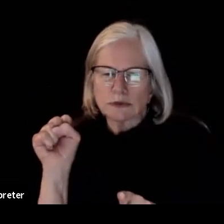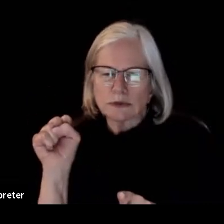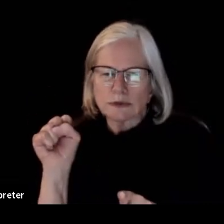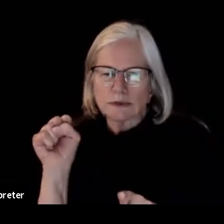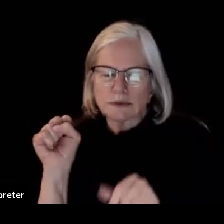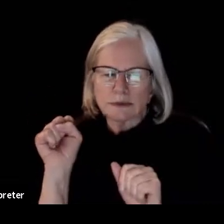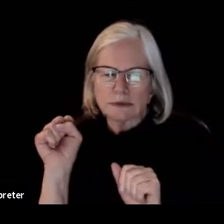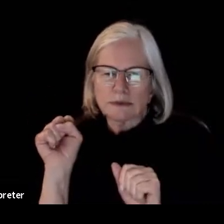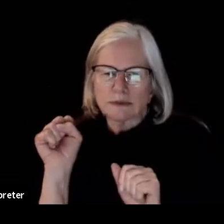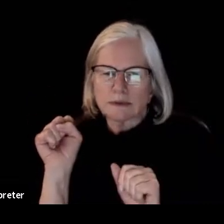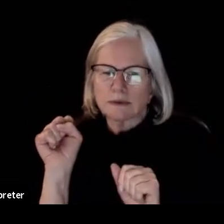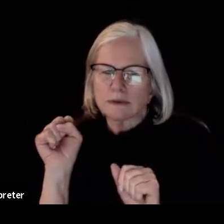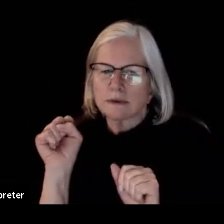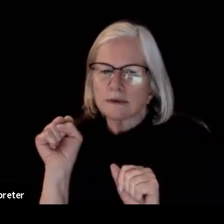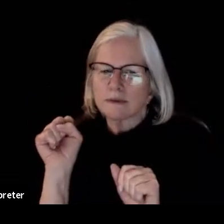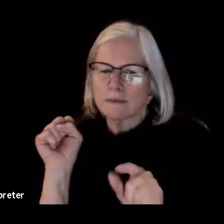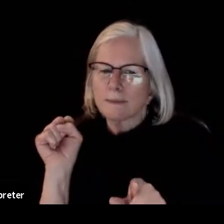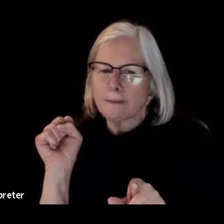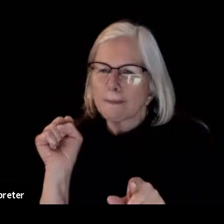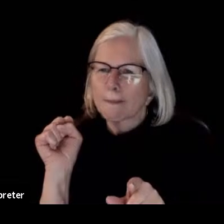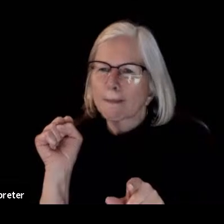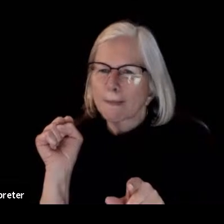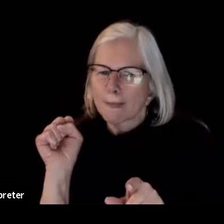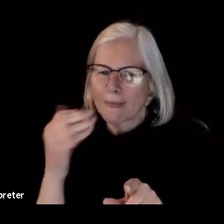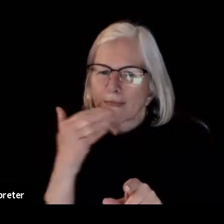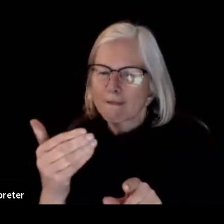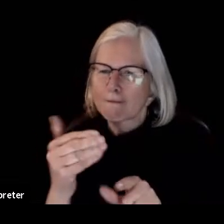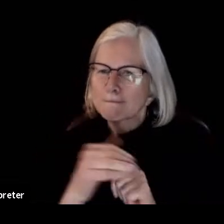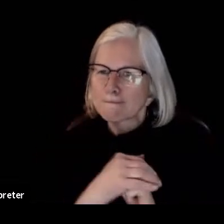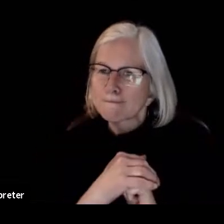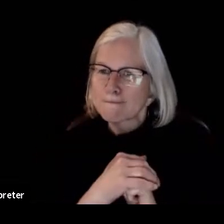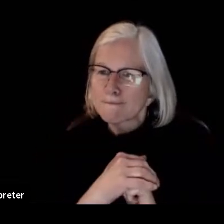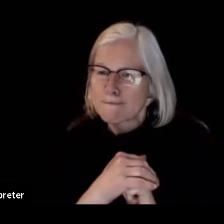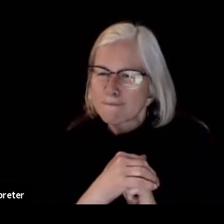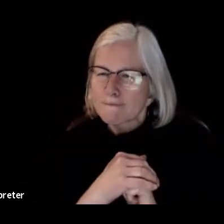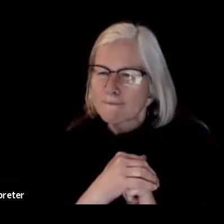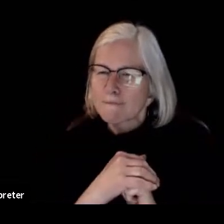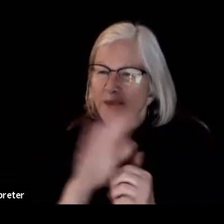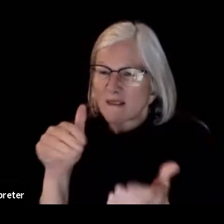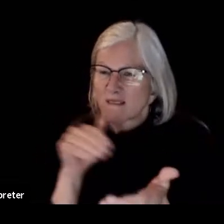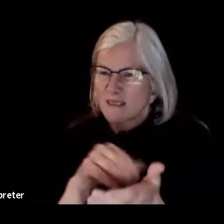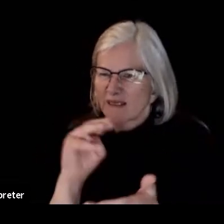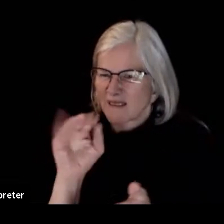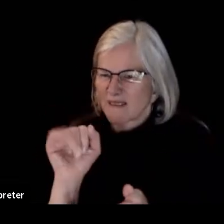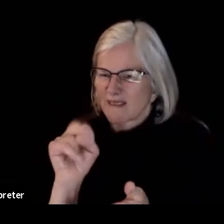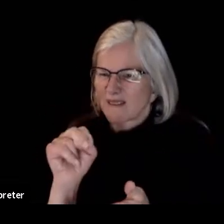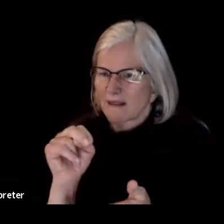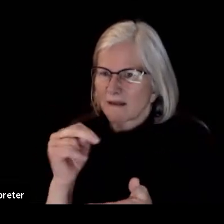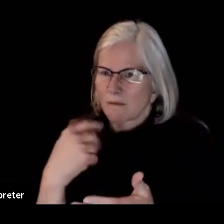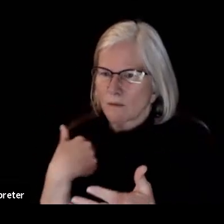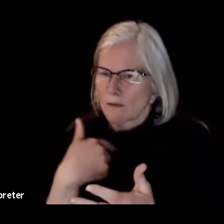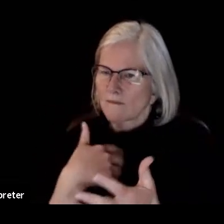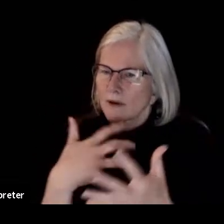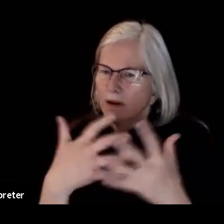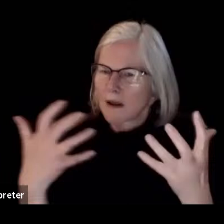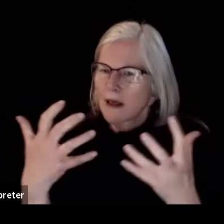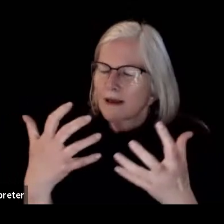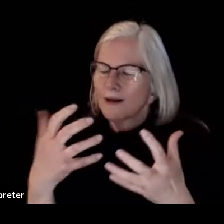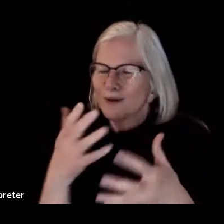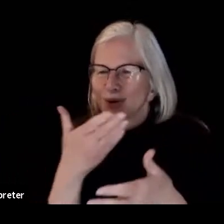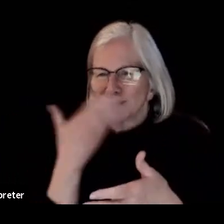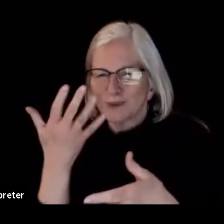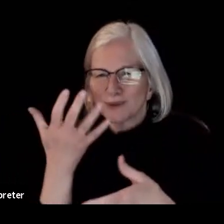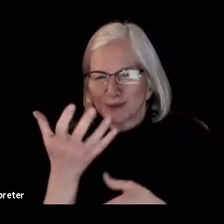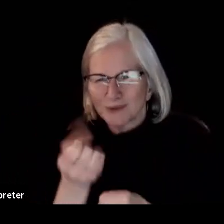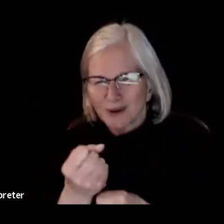Thank you. Yes, here in South Central Minnesota, where we're located, we're having a lot of distrust with the vaccine, as well as people still not believing